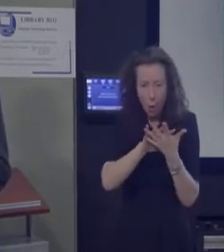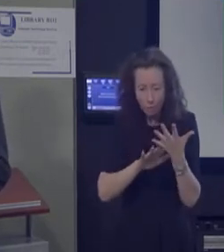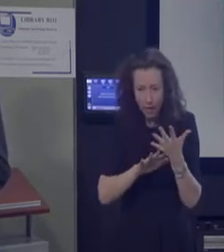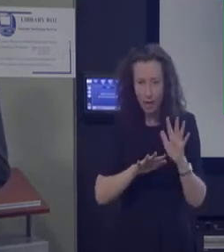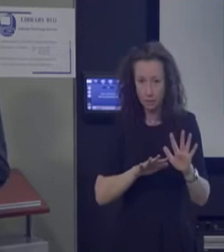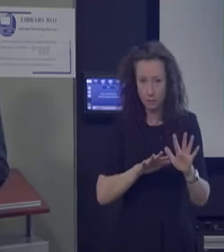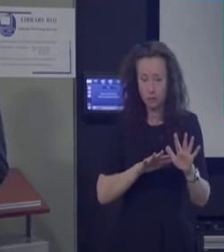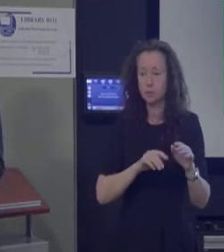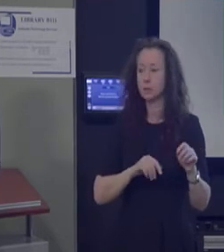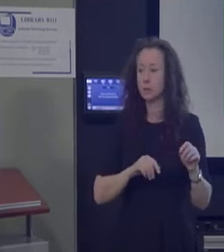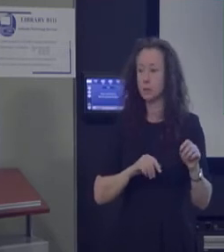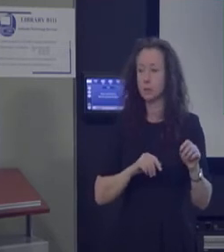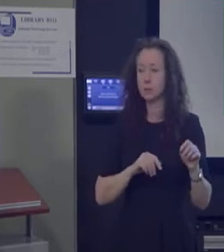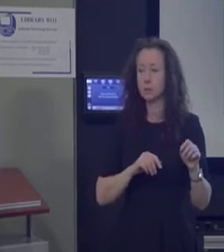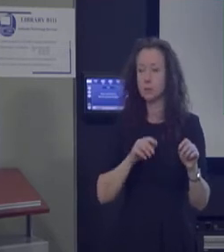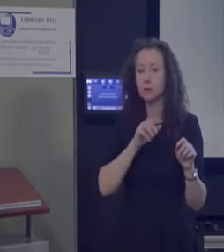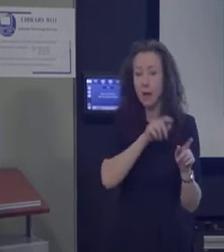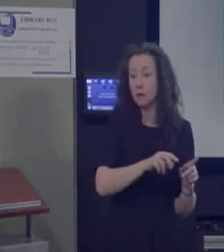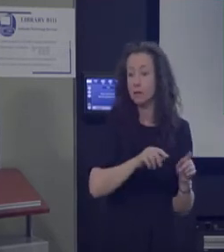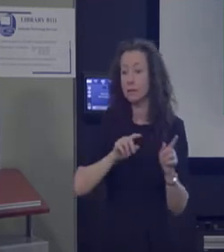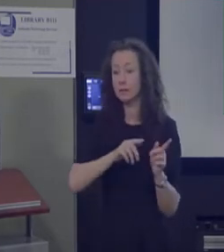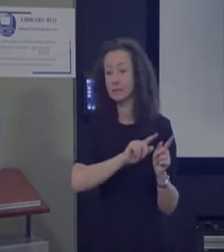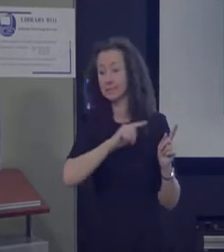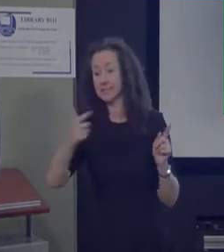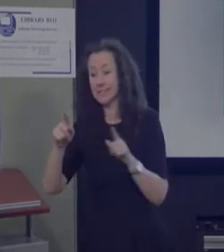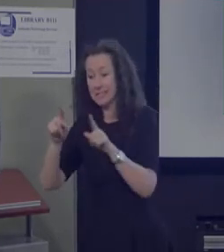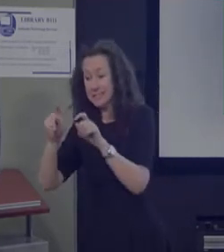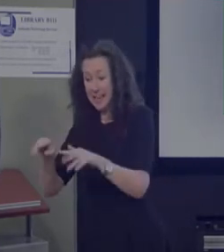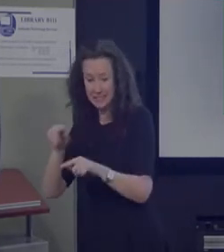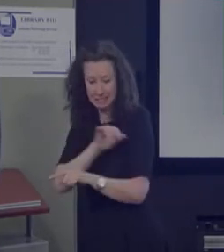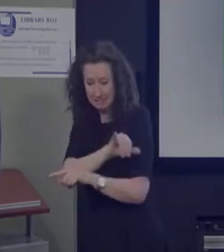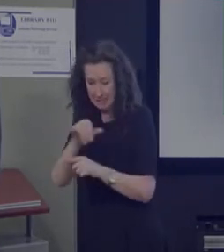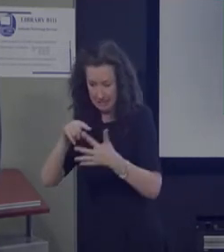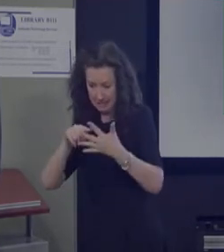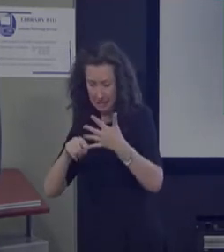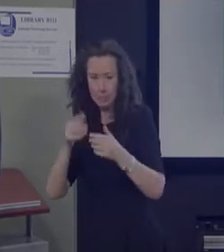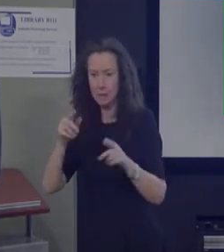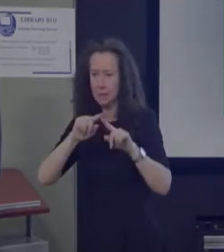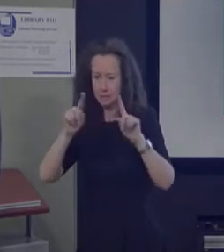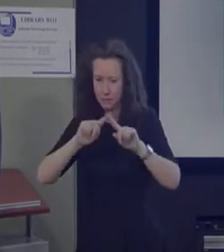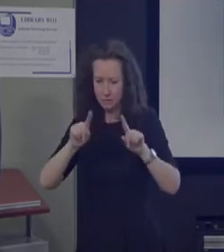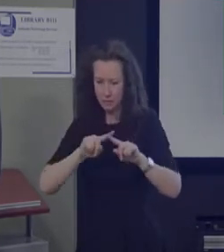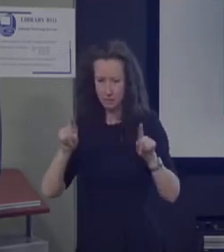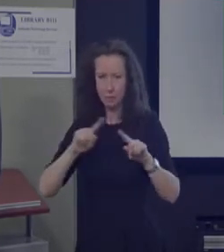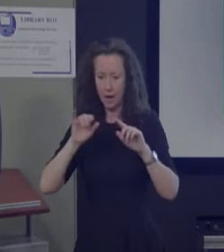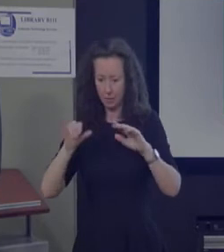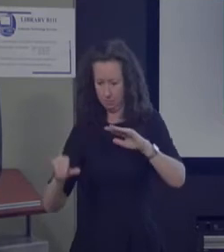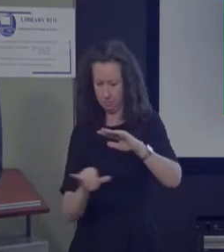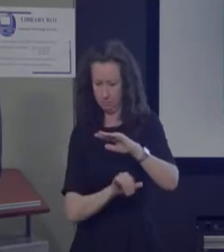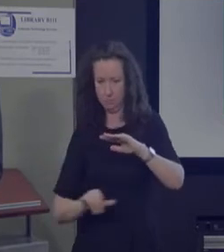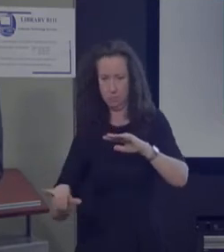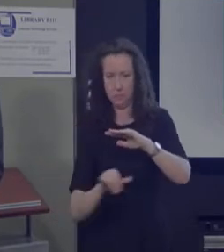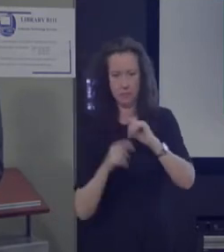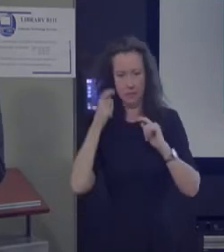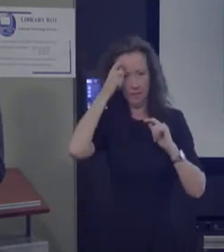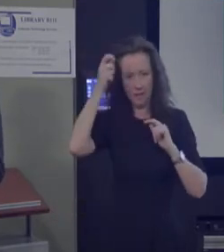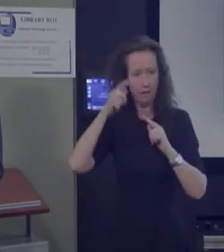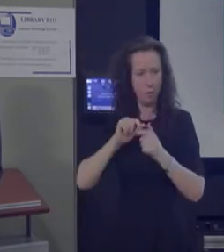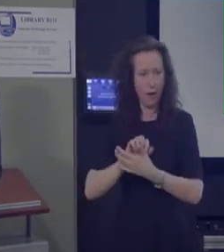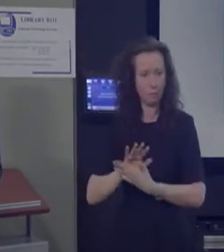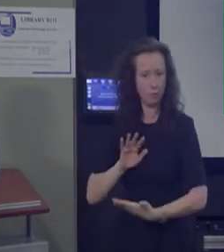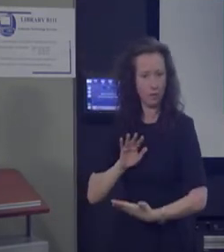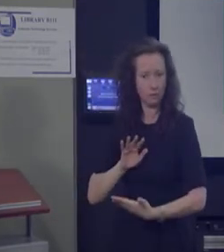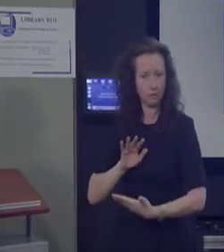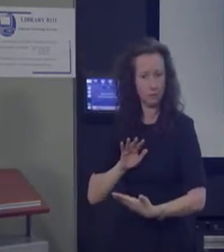different, although the underlying notion of an unconfounded experiment, the abstract notion, remains the same. So we show children